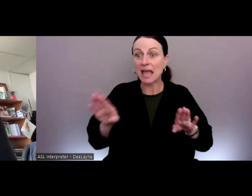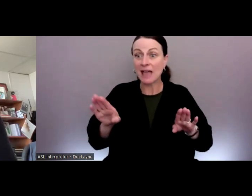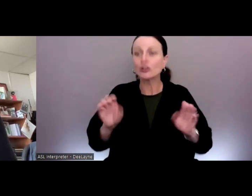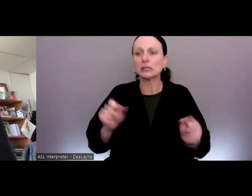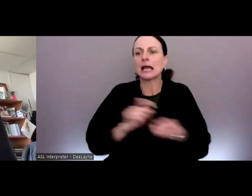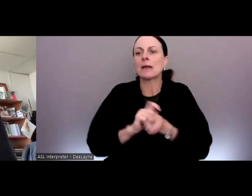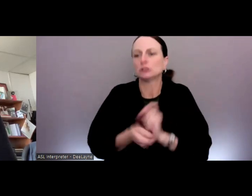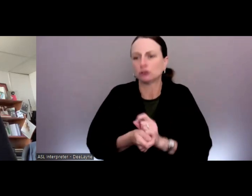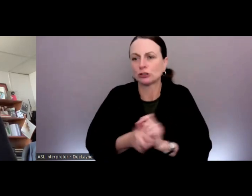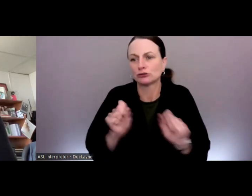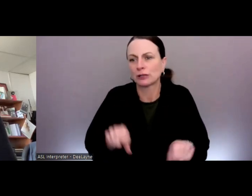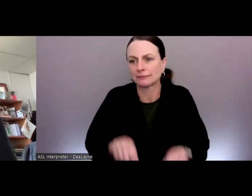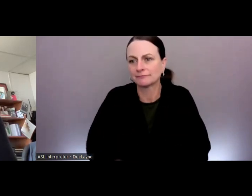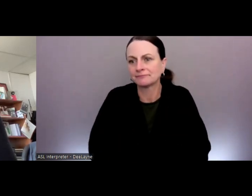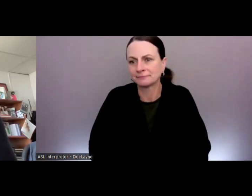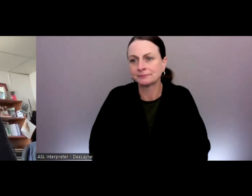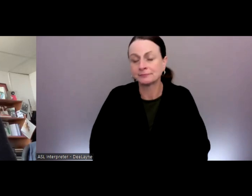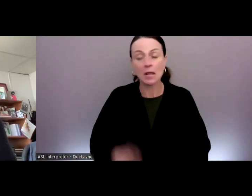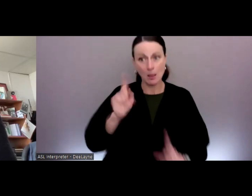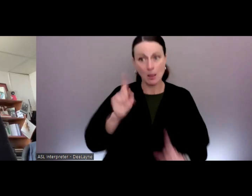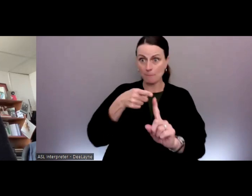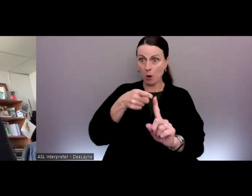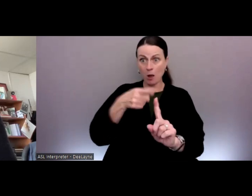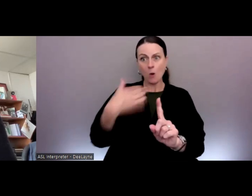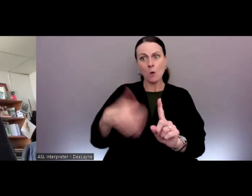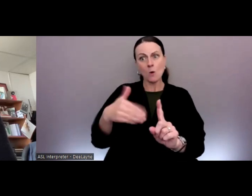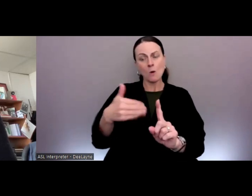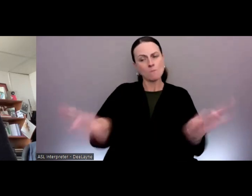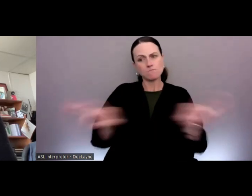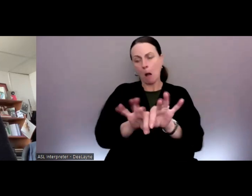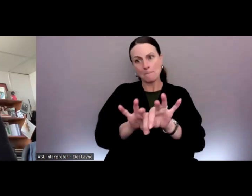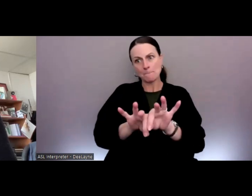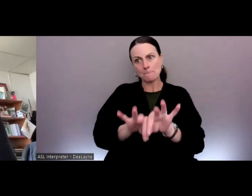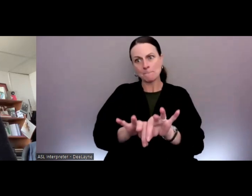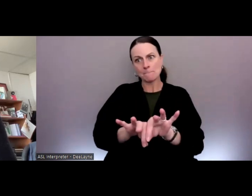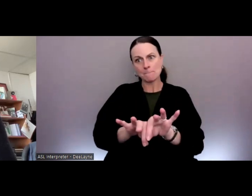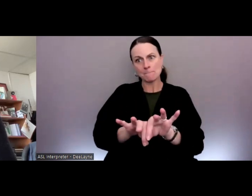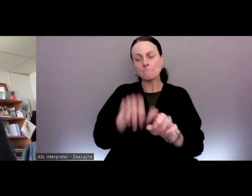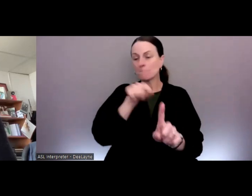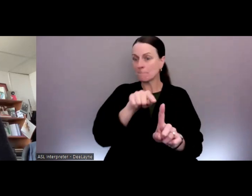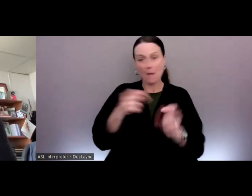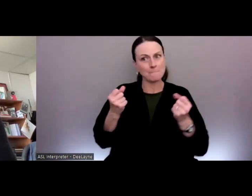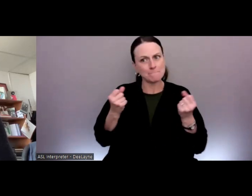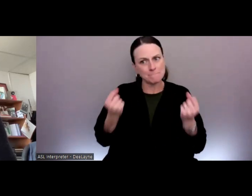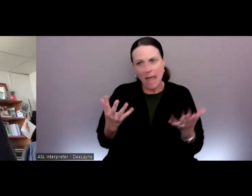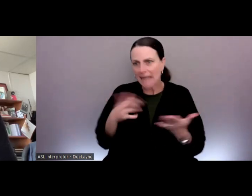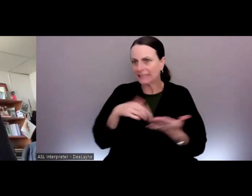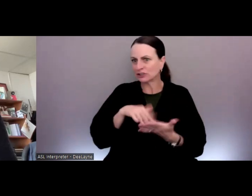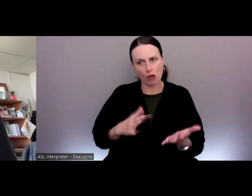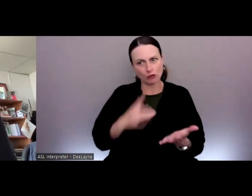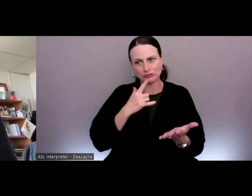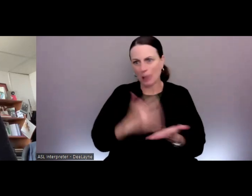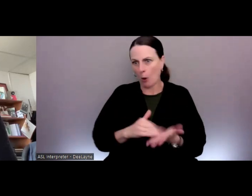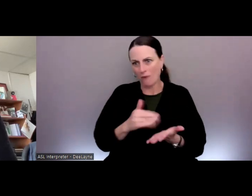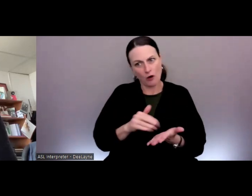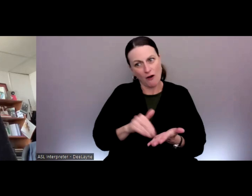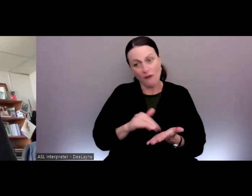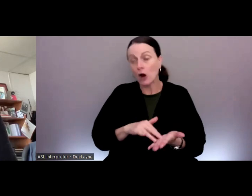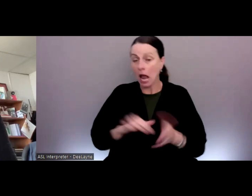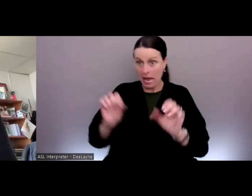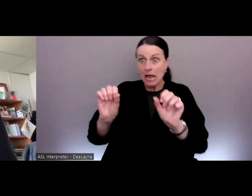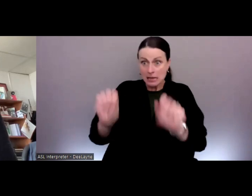changed. This point is critical. It's been made in a lot of different ways by a lot of different scholars. It can